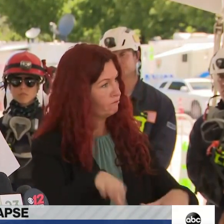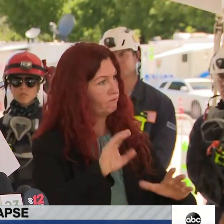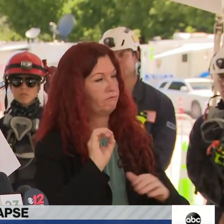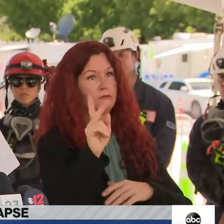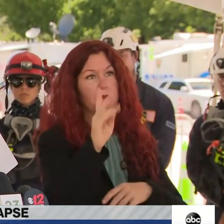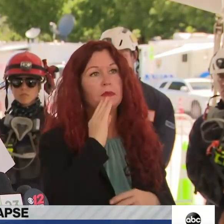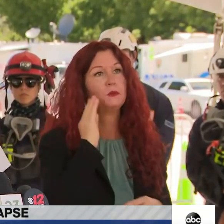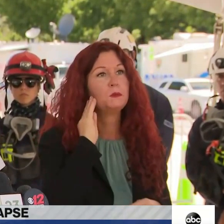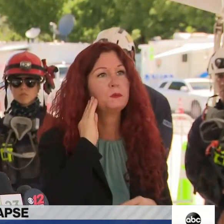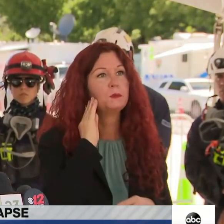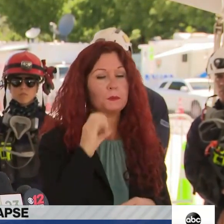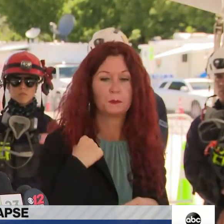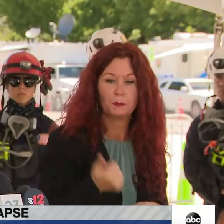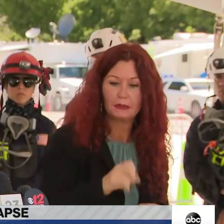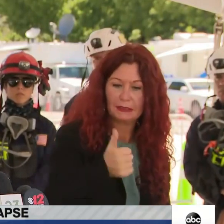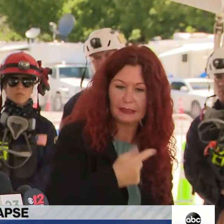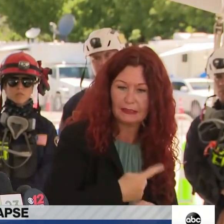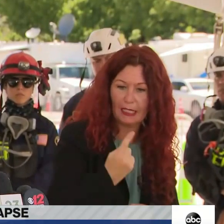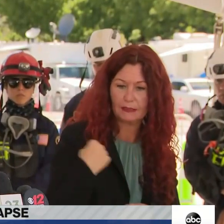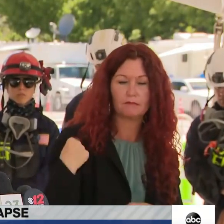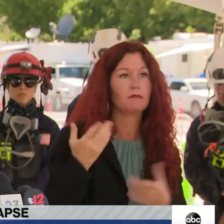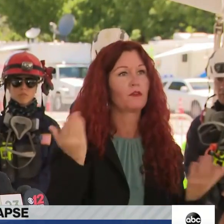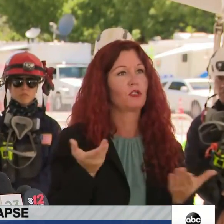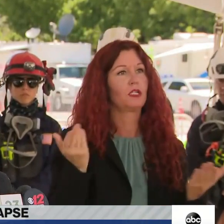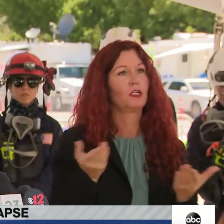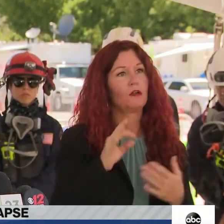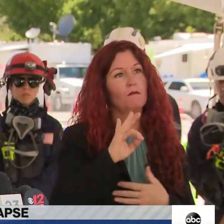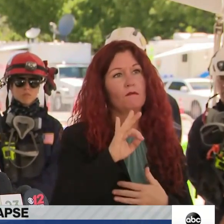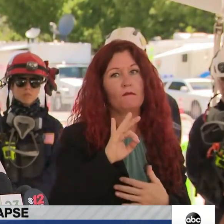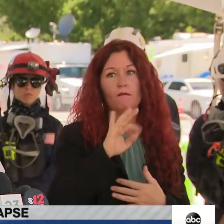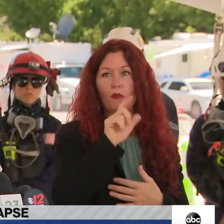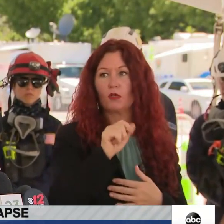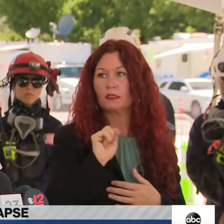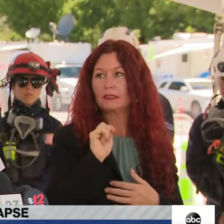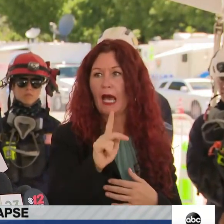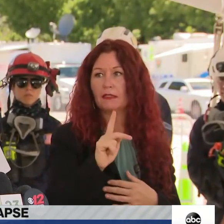4, and Virginia as well. Thank you for all that you're doing.